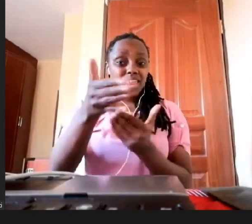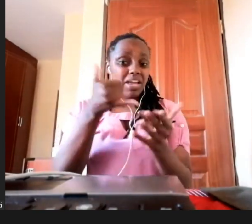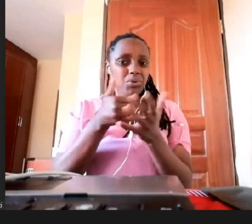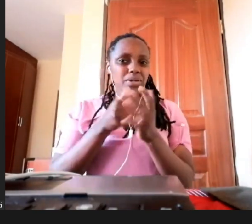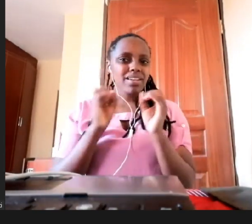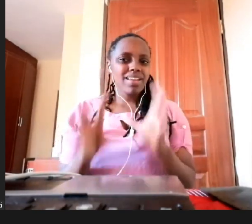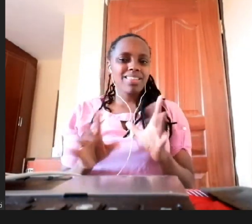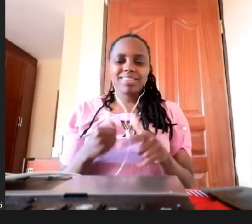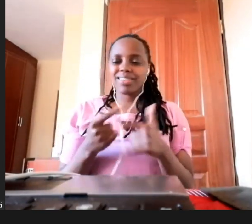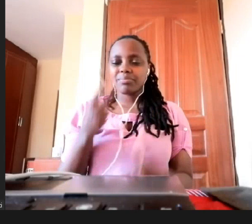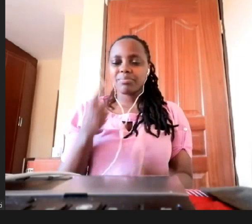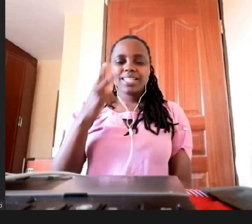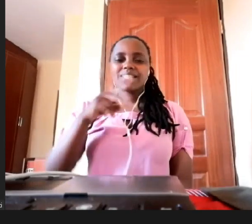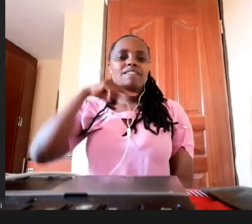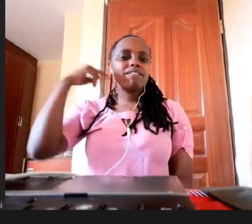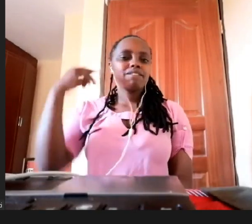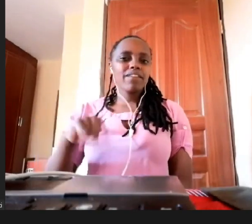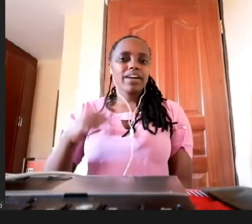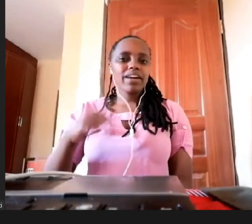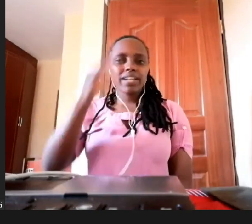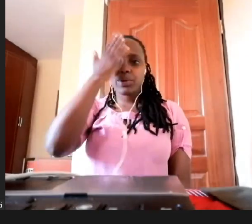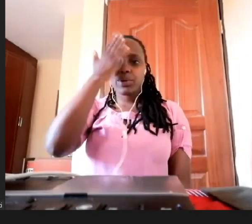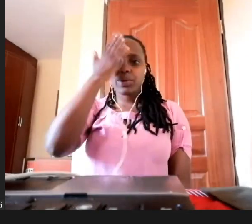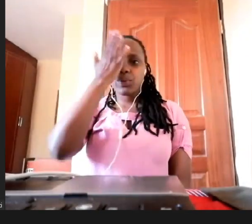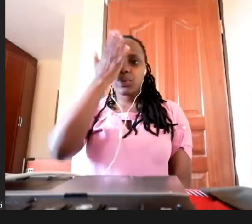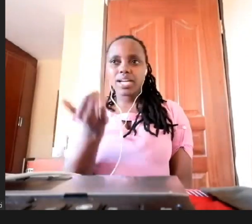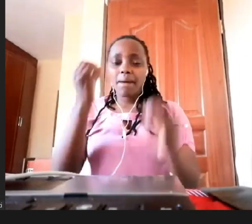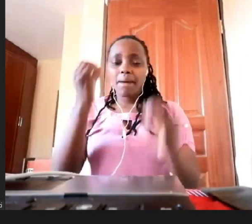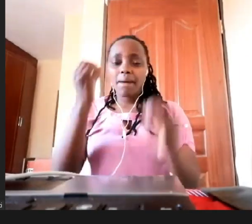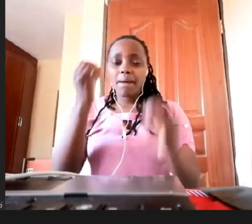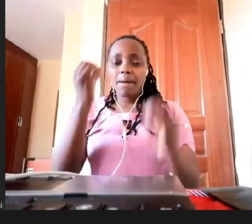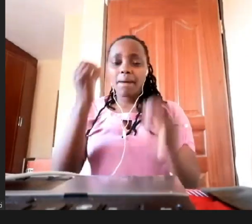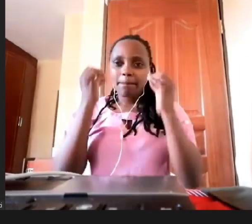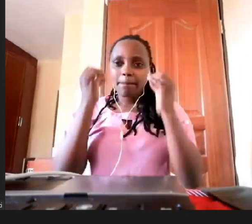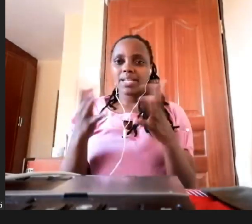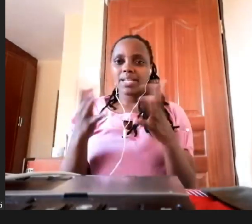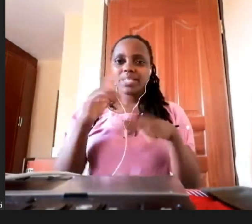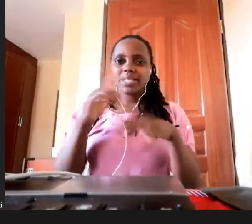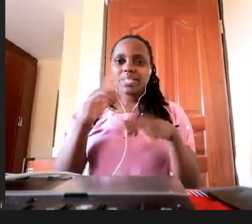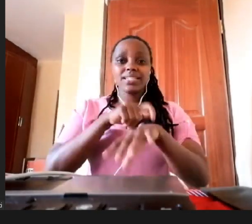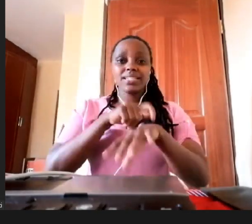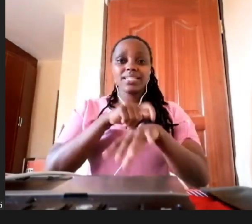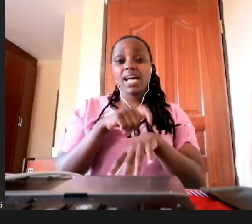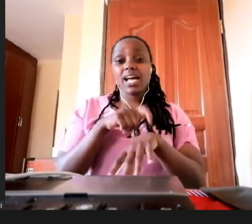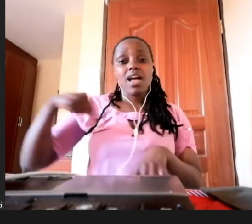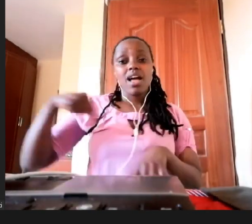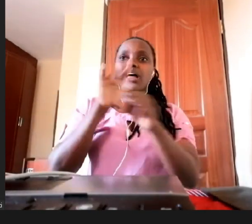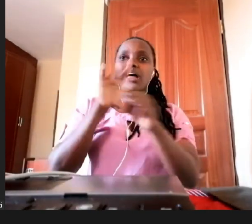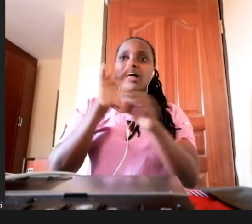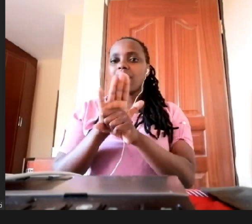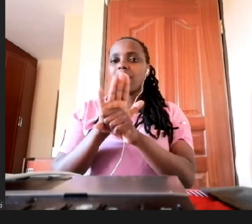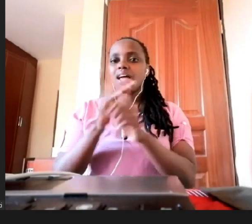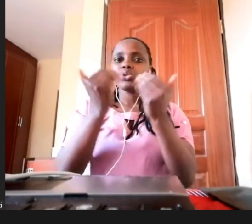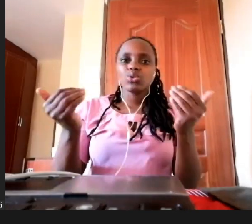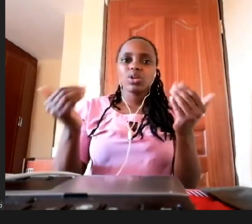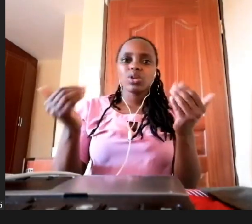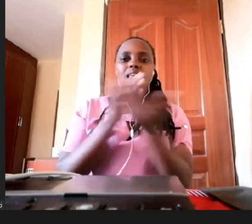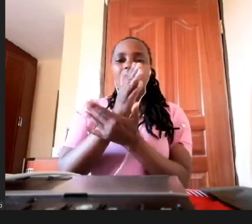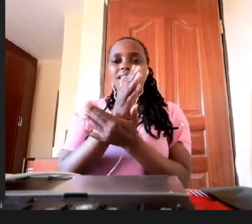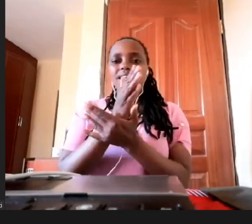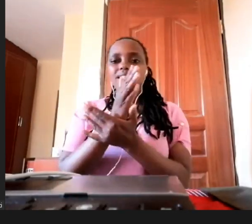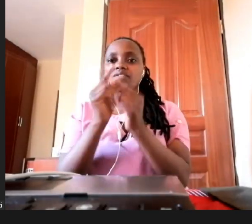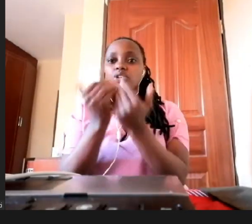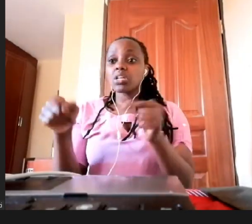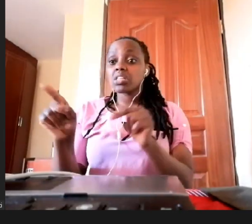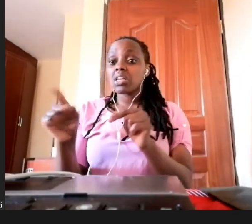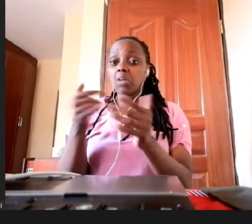I find it ridiculous that in many instances, we are talking so much about children's rights and the children were